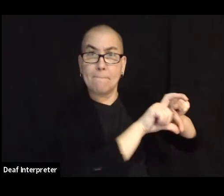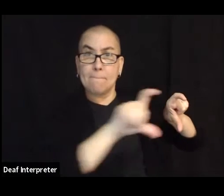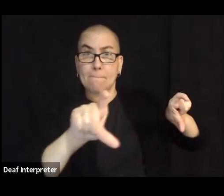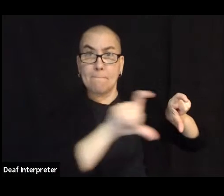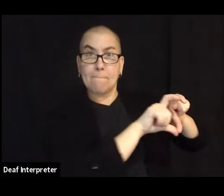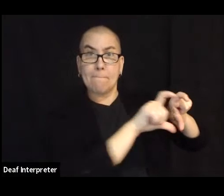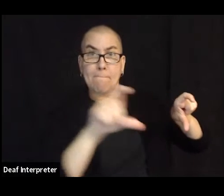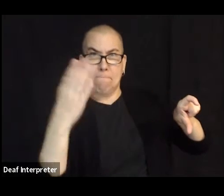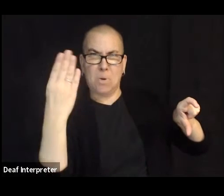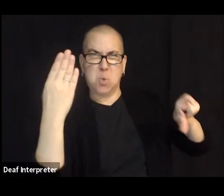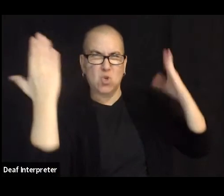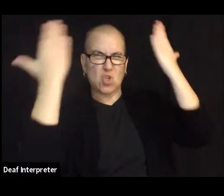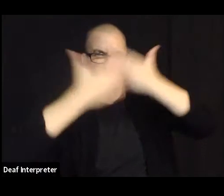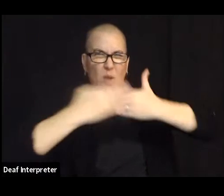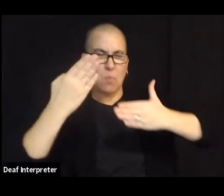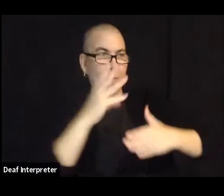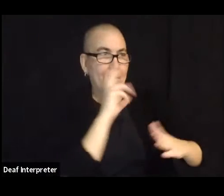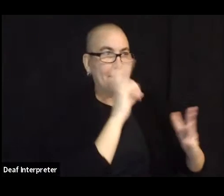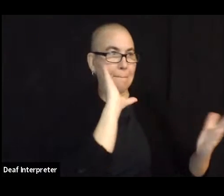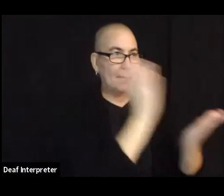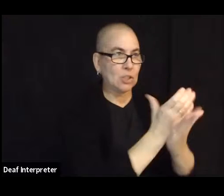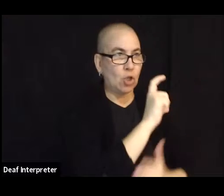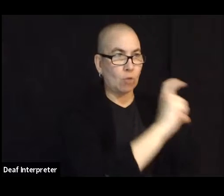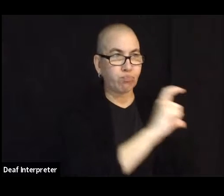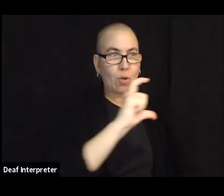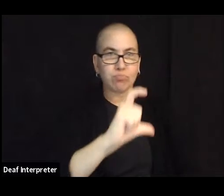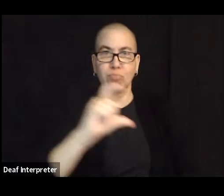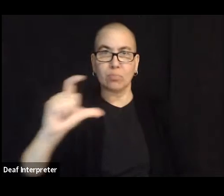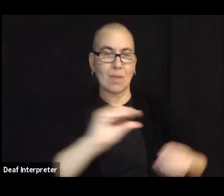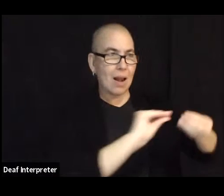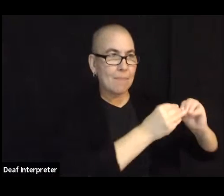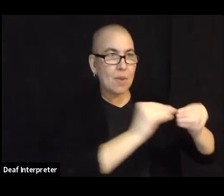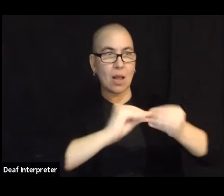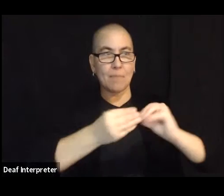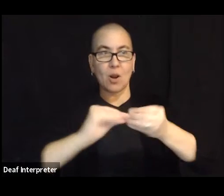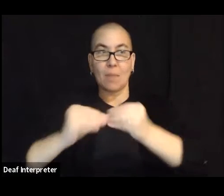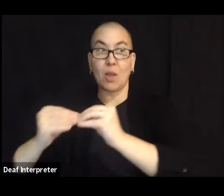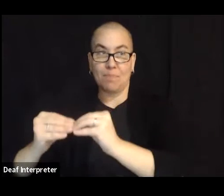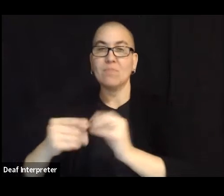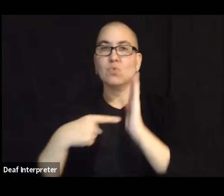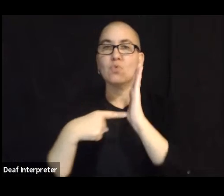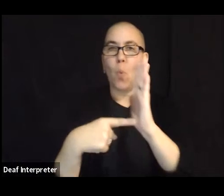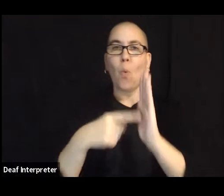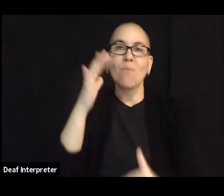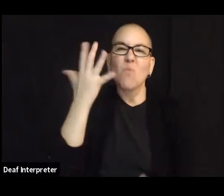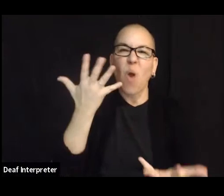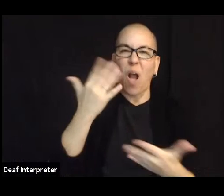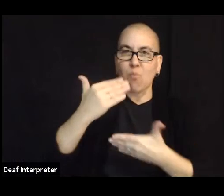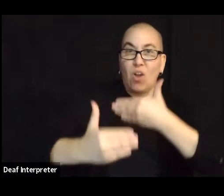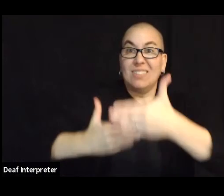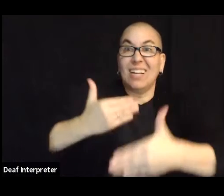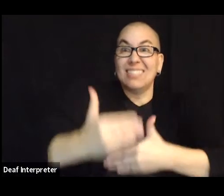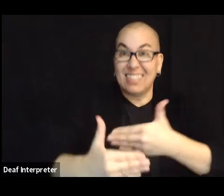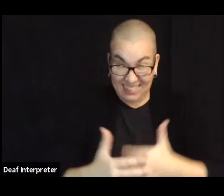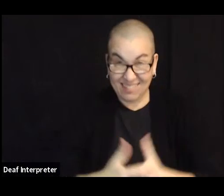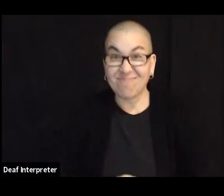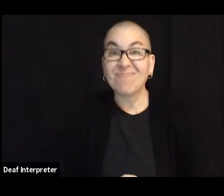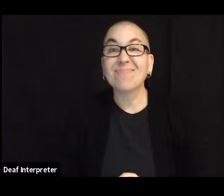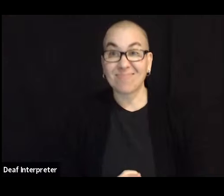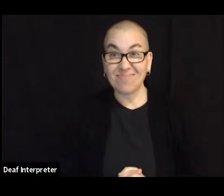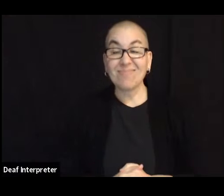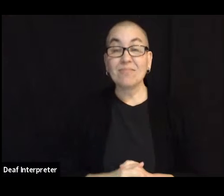to states from the federal government. Once doses are promised to states, it takes several more days before those doses are actually